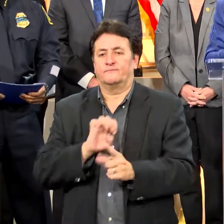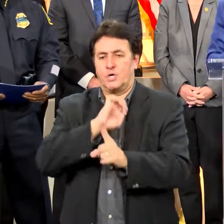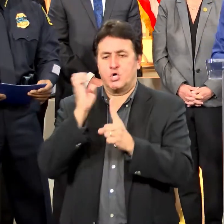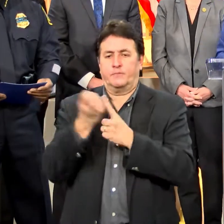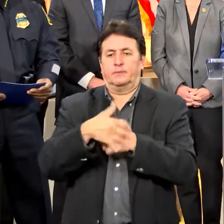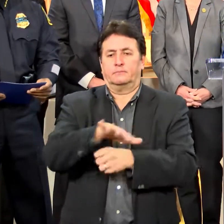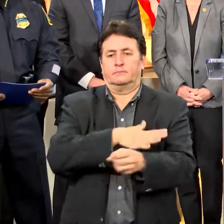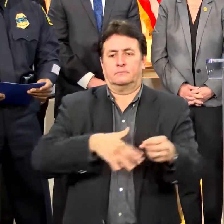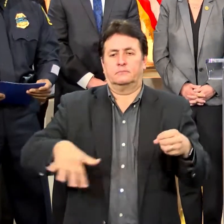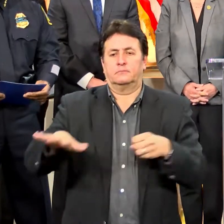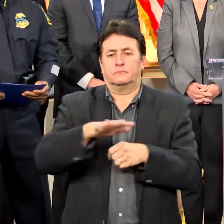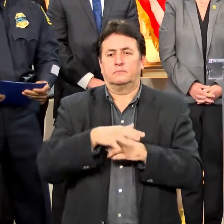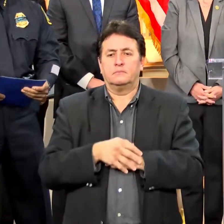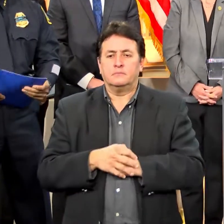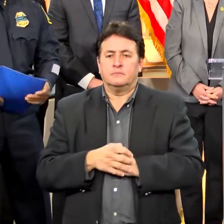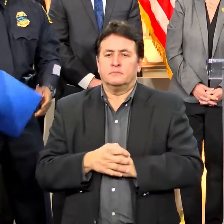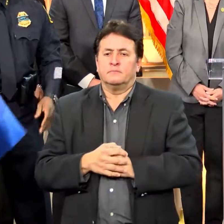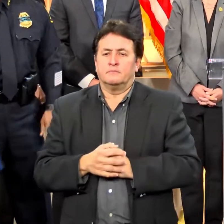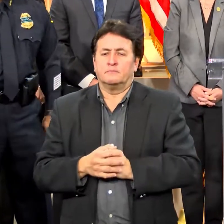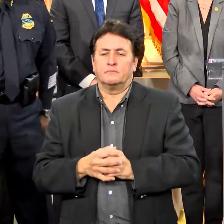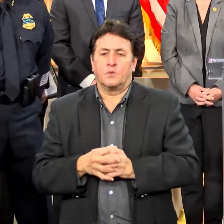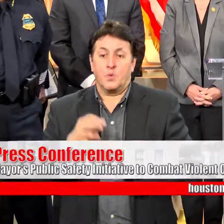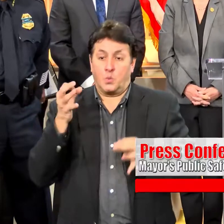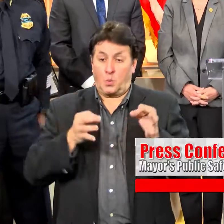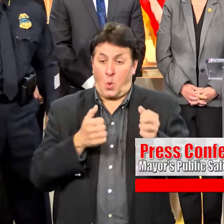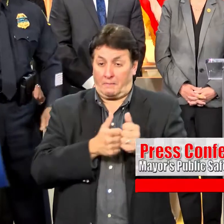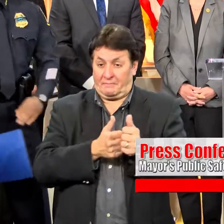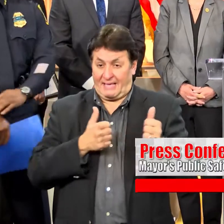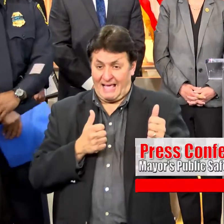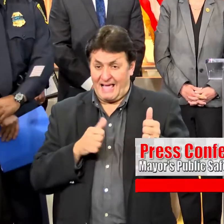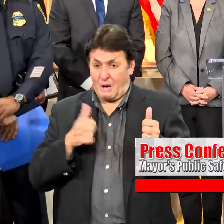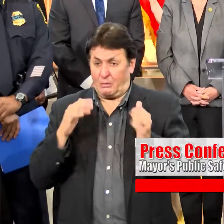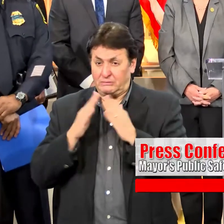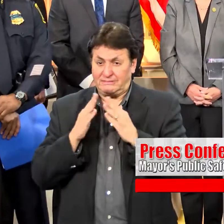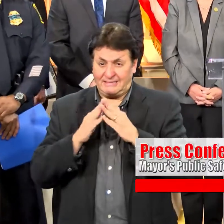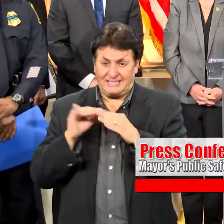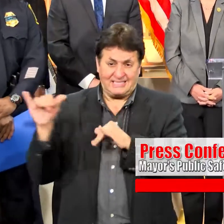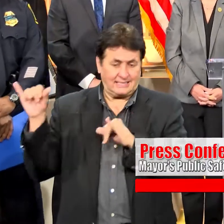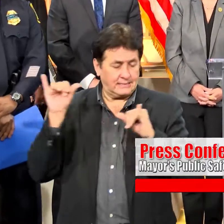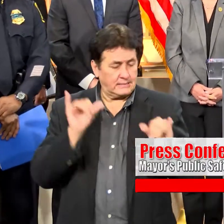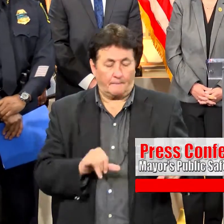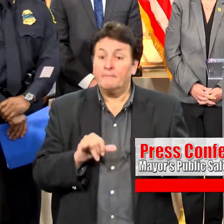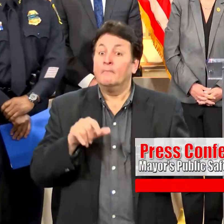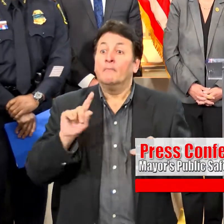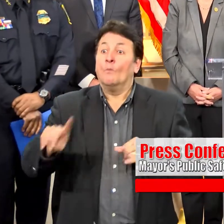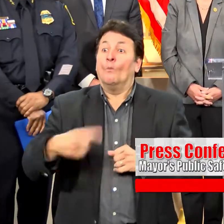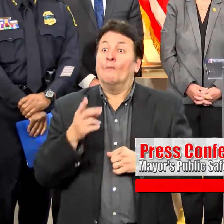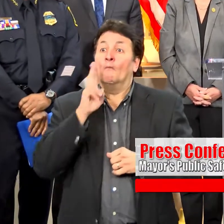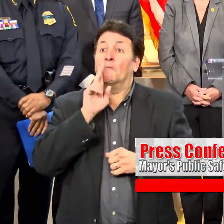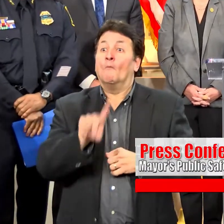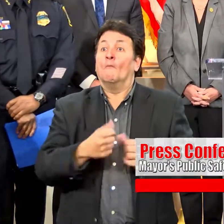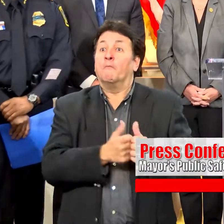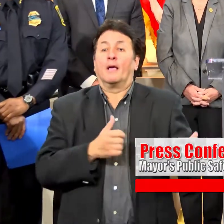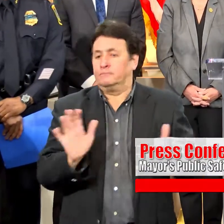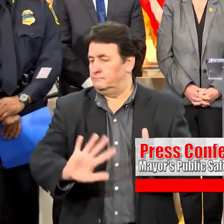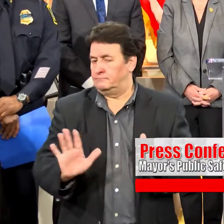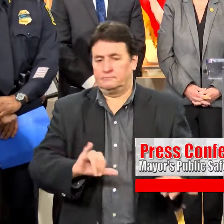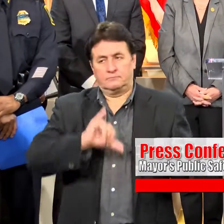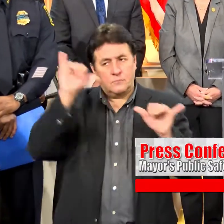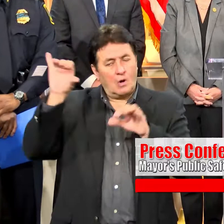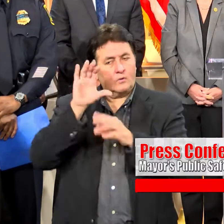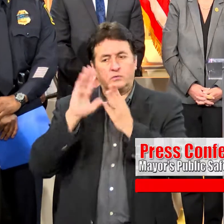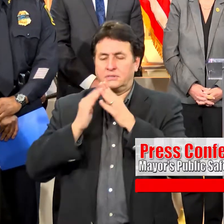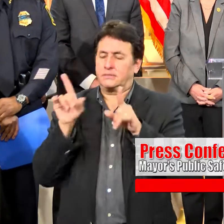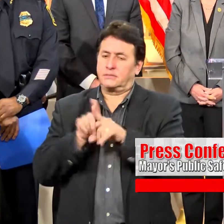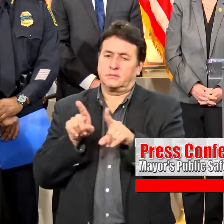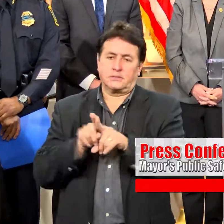each major city faces similar challenges, but Harris County has the greatest number of